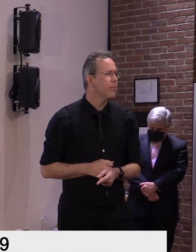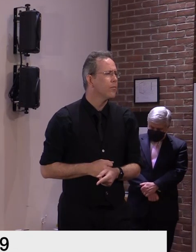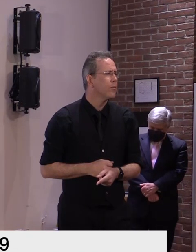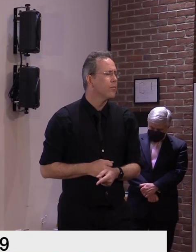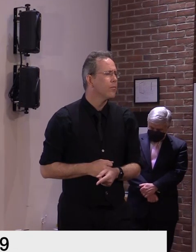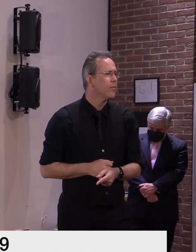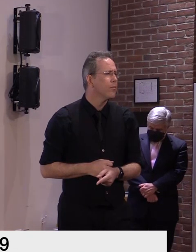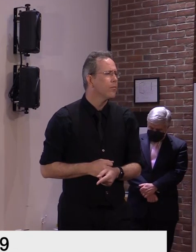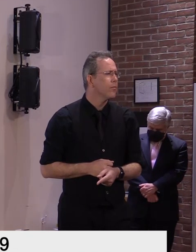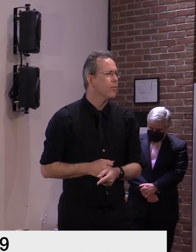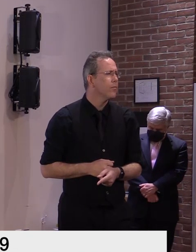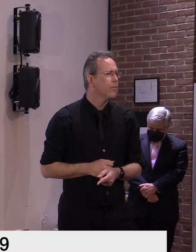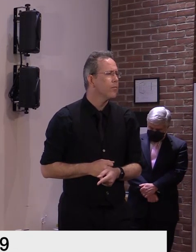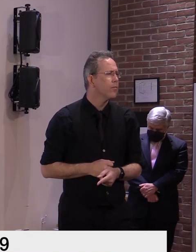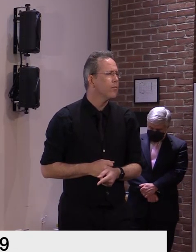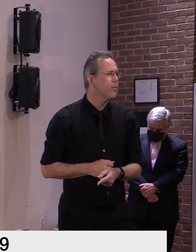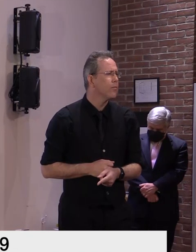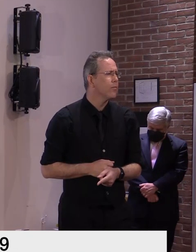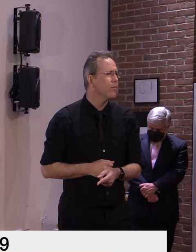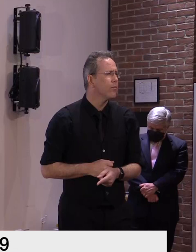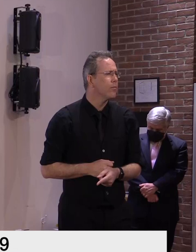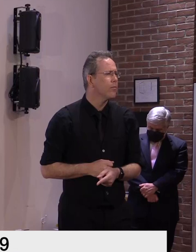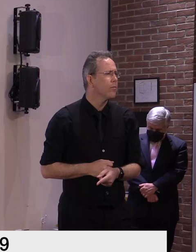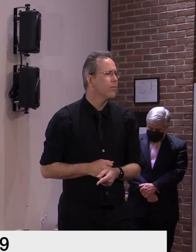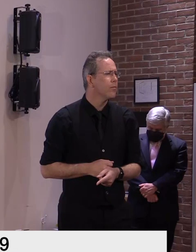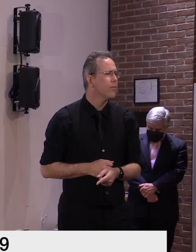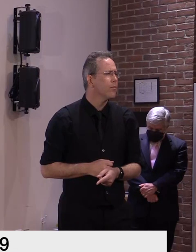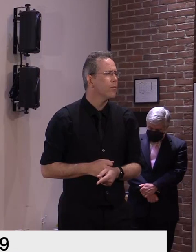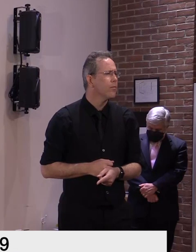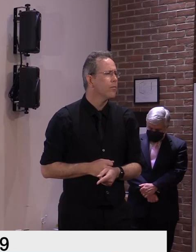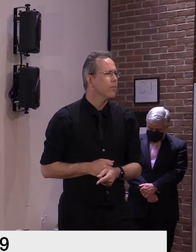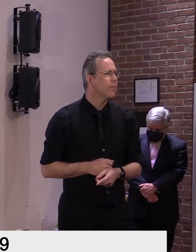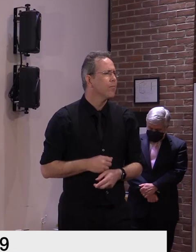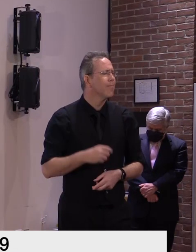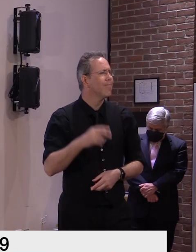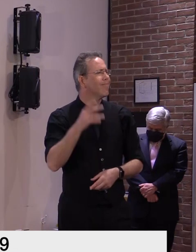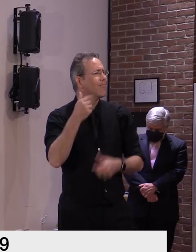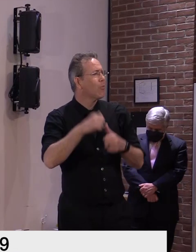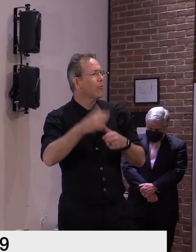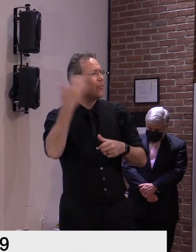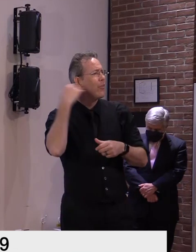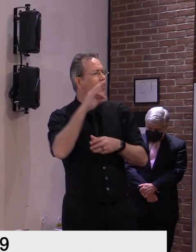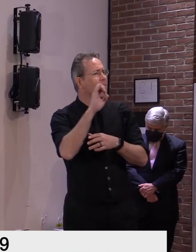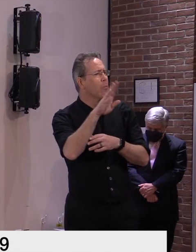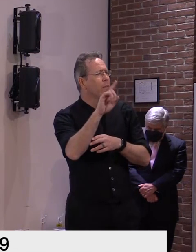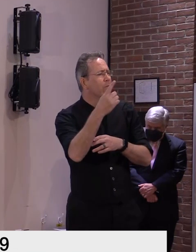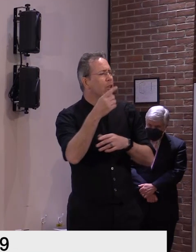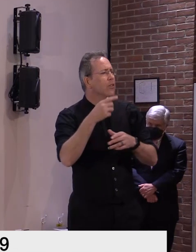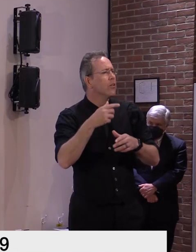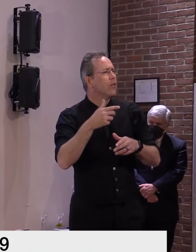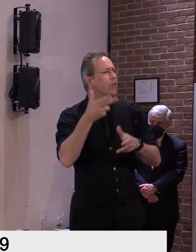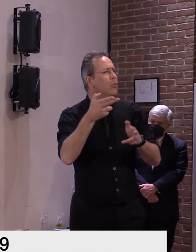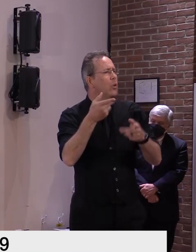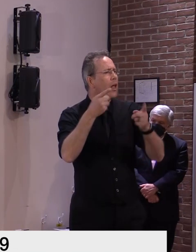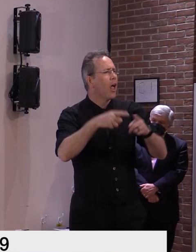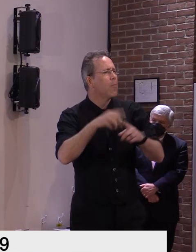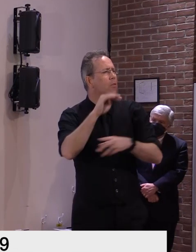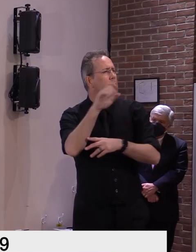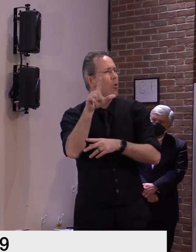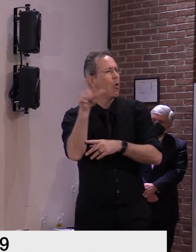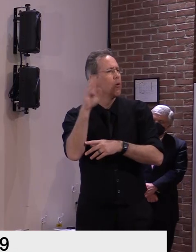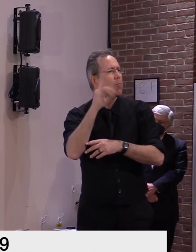The shooting appears to be gang-related and involved a stolen gun. And now State's Attorney Sarah George's office has asked that